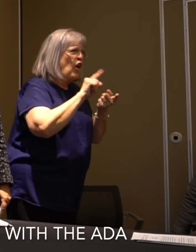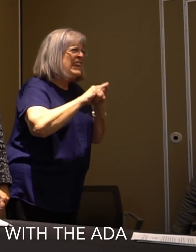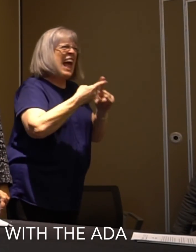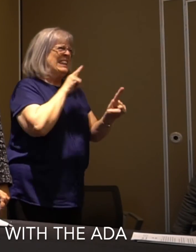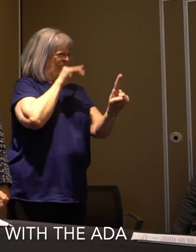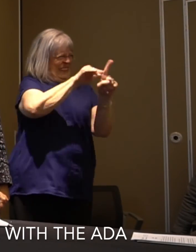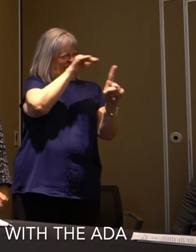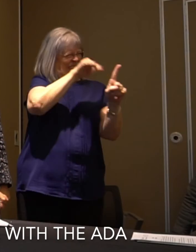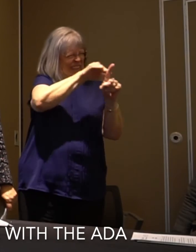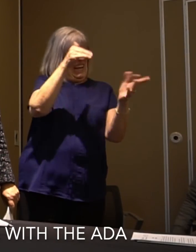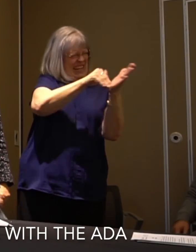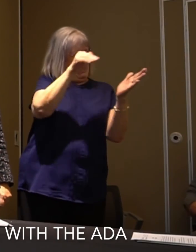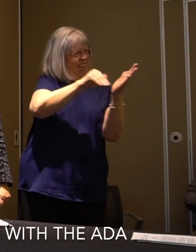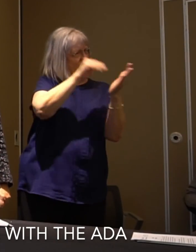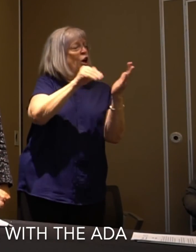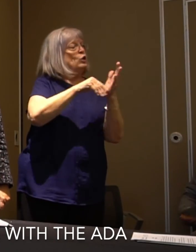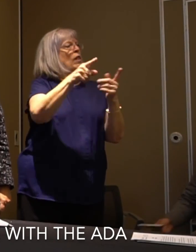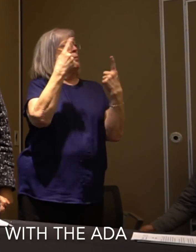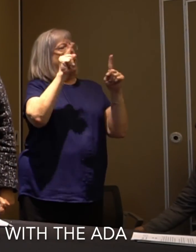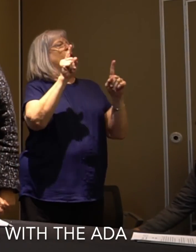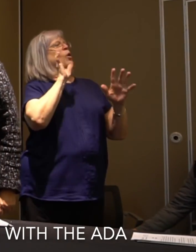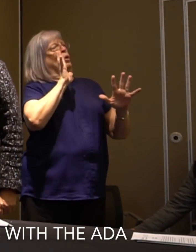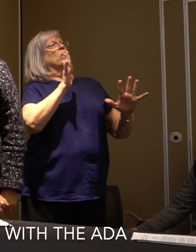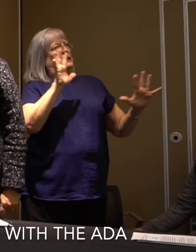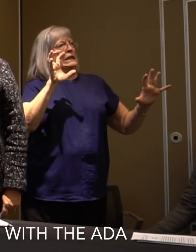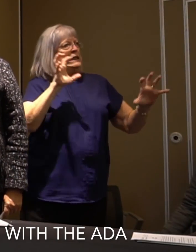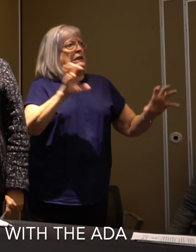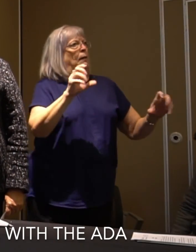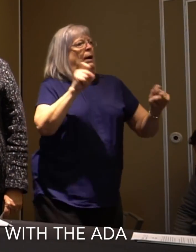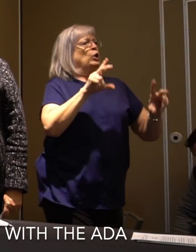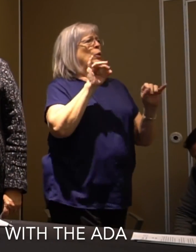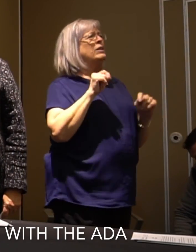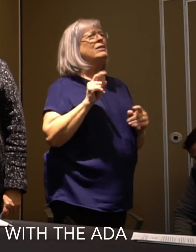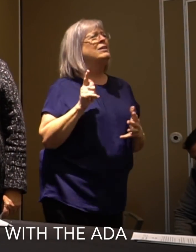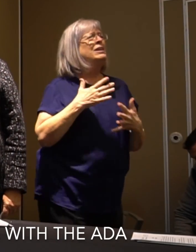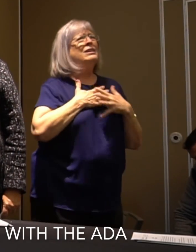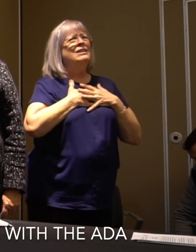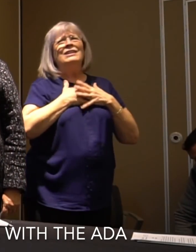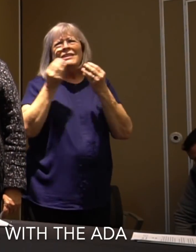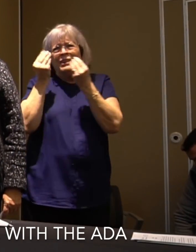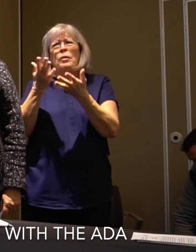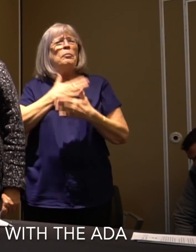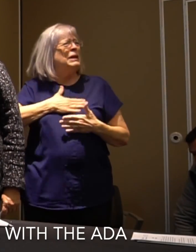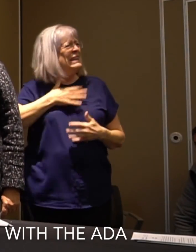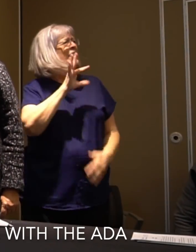so that they get the pressure to provide services. Please